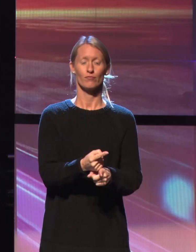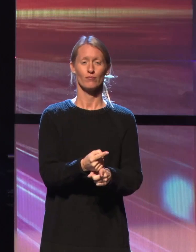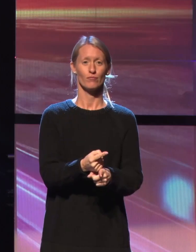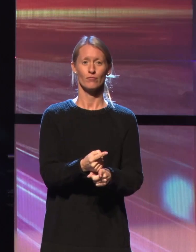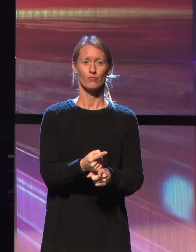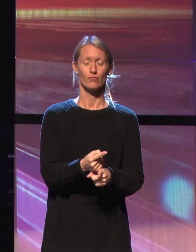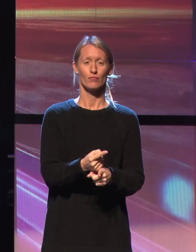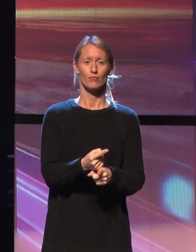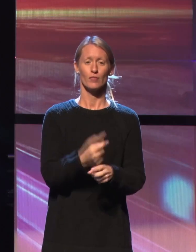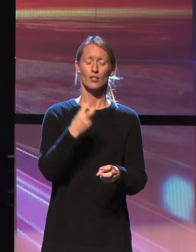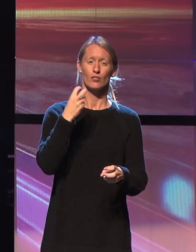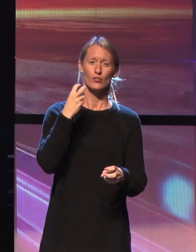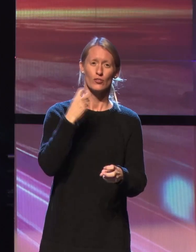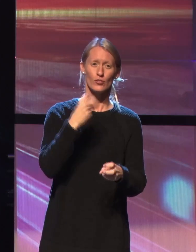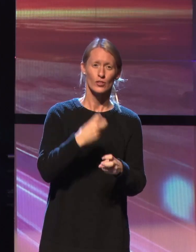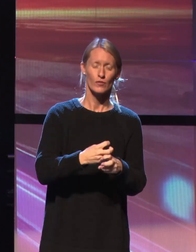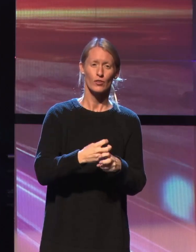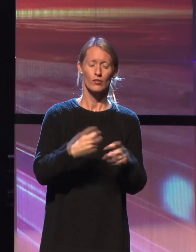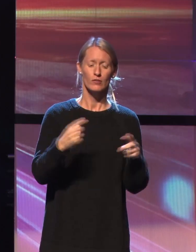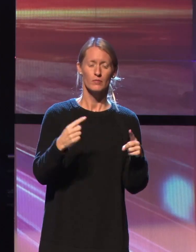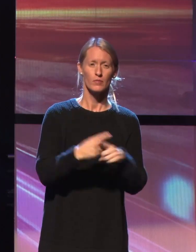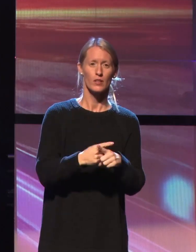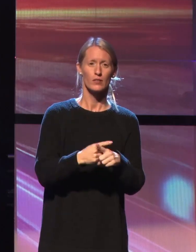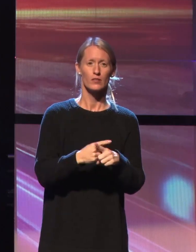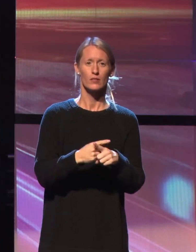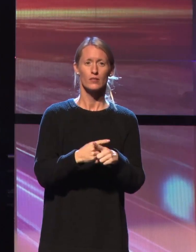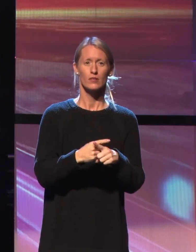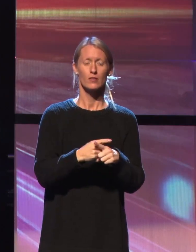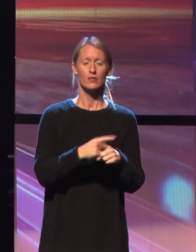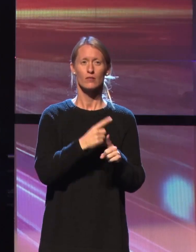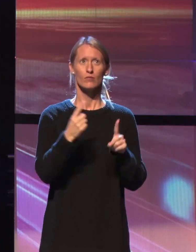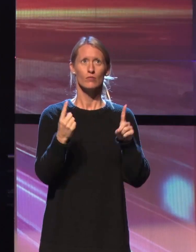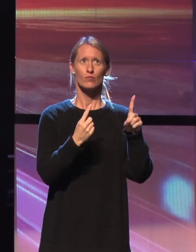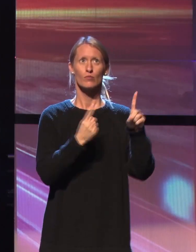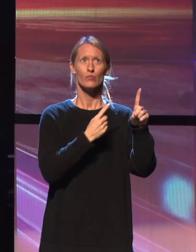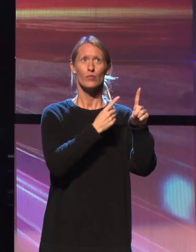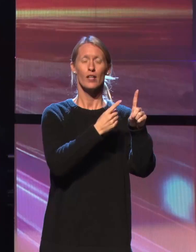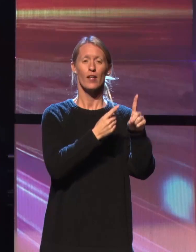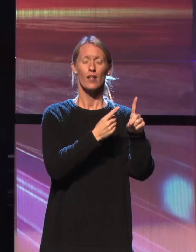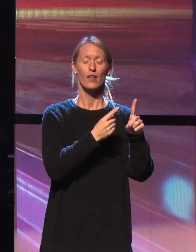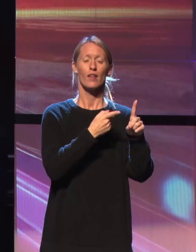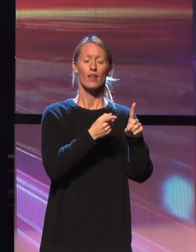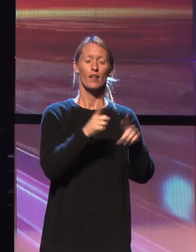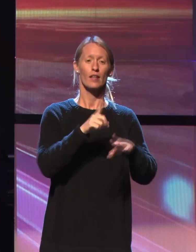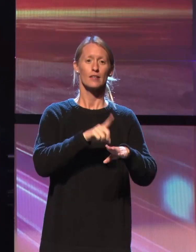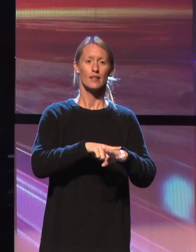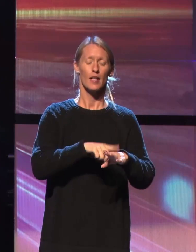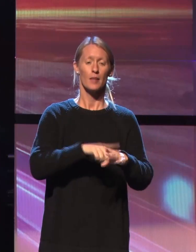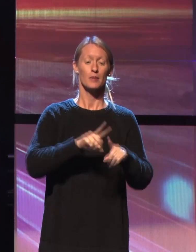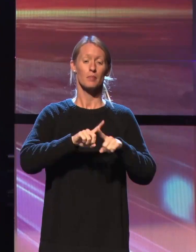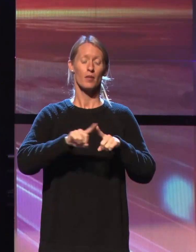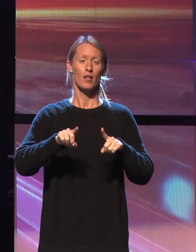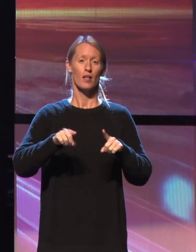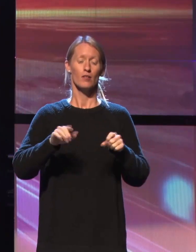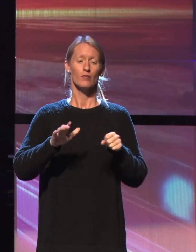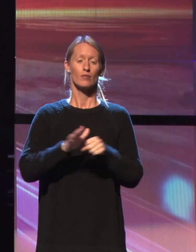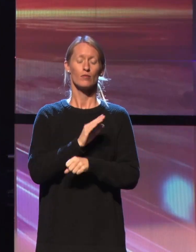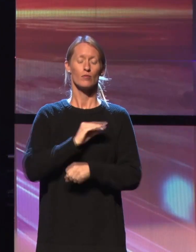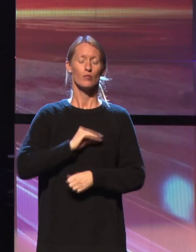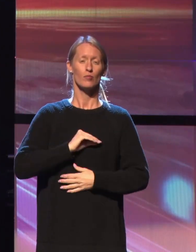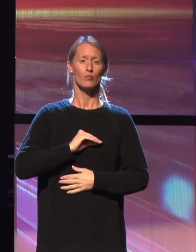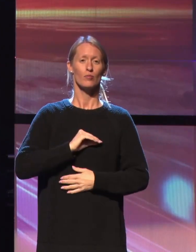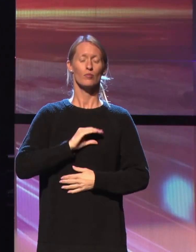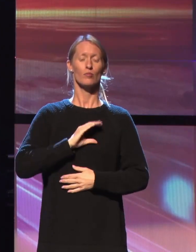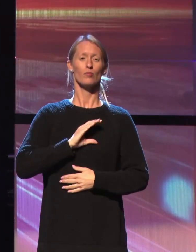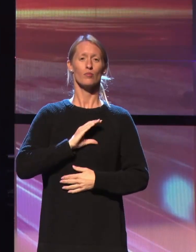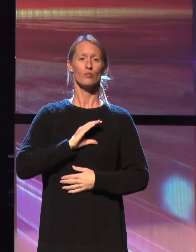It's a very difficult path at times, but it's a very fulfilling path. And it produces meaning and purpose and